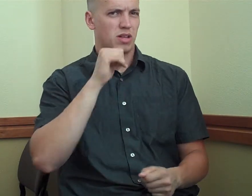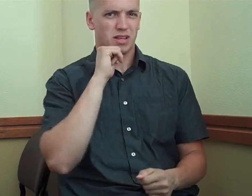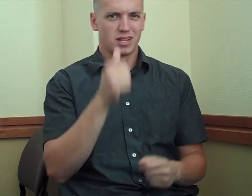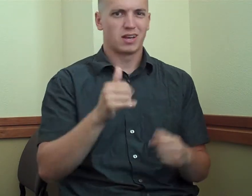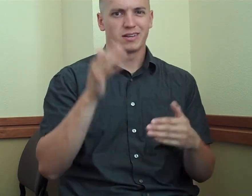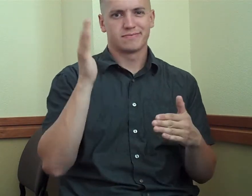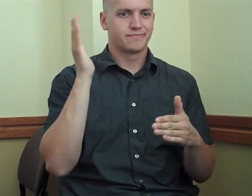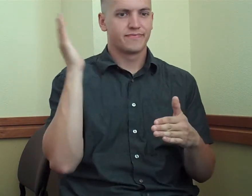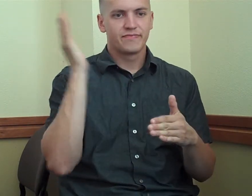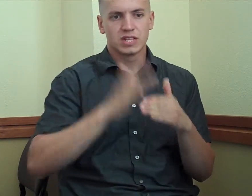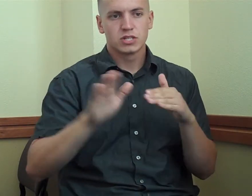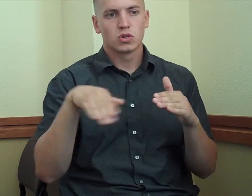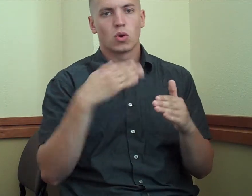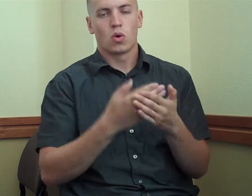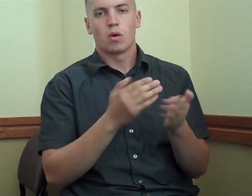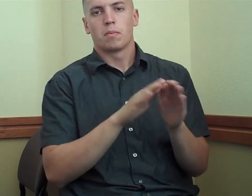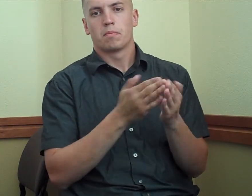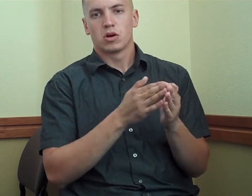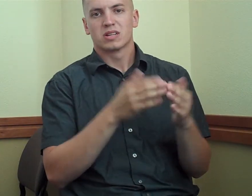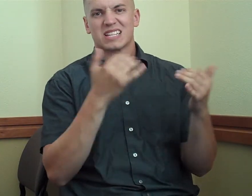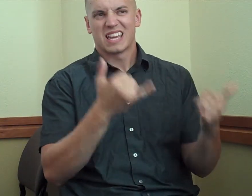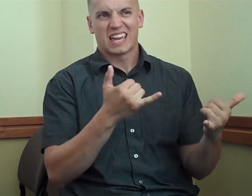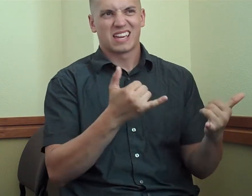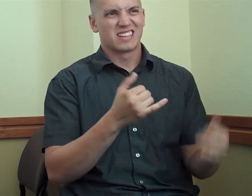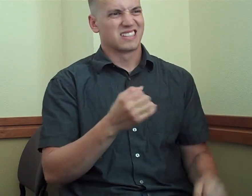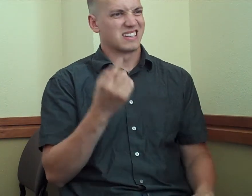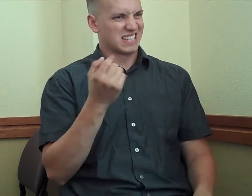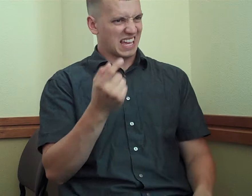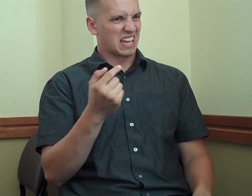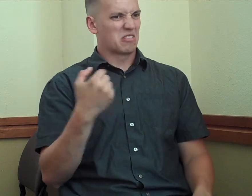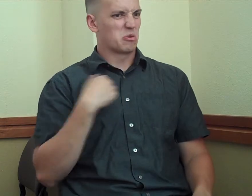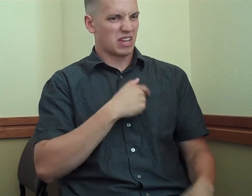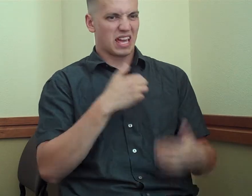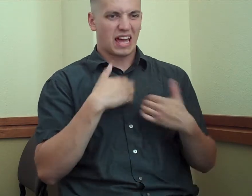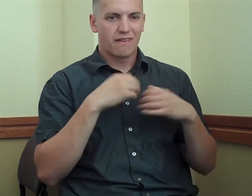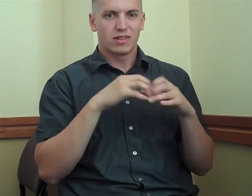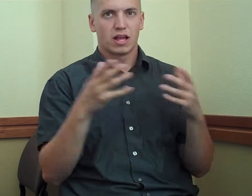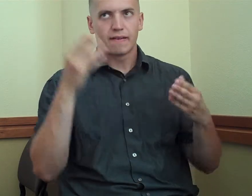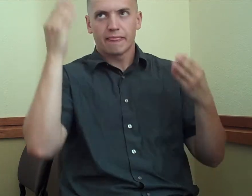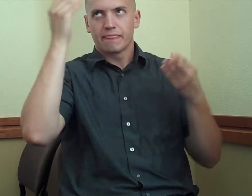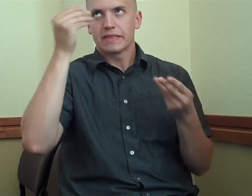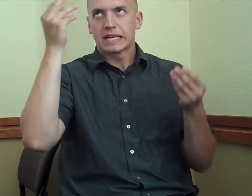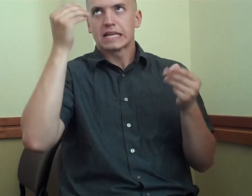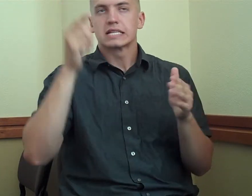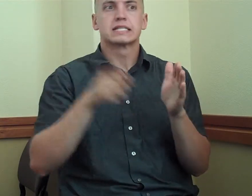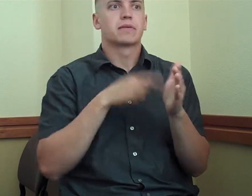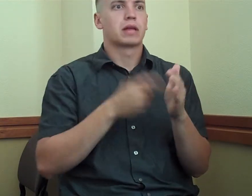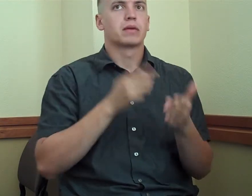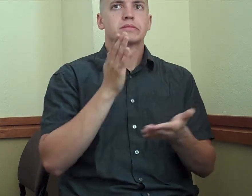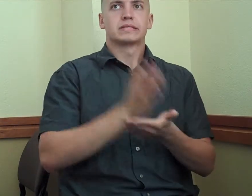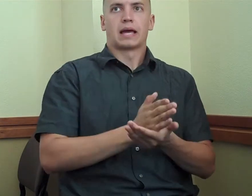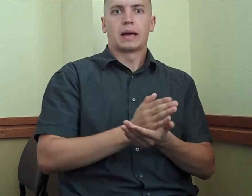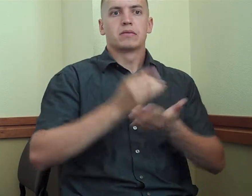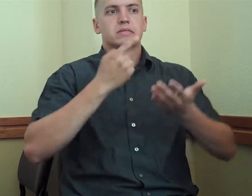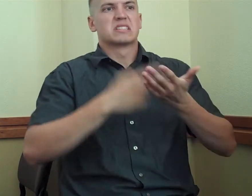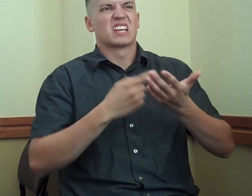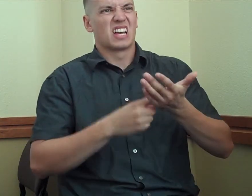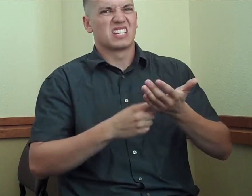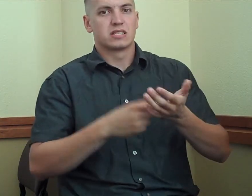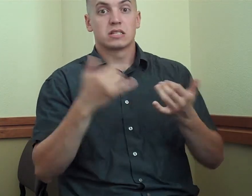the whole book today because, you know, when we do a lot of thinking, sometimes we stop and we talk about things. And so we'll read part of it today. And